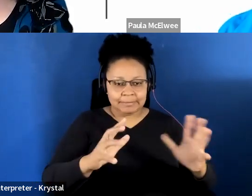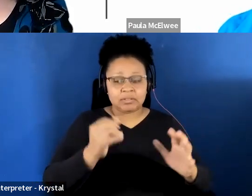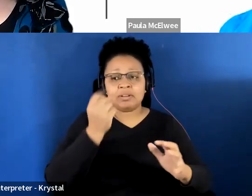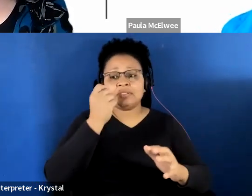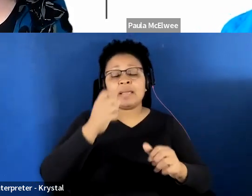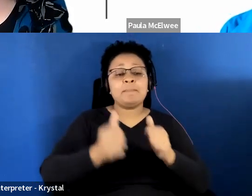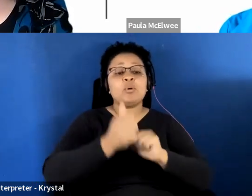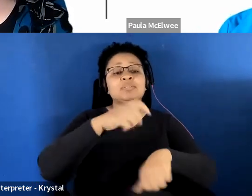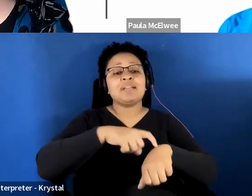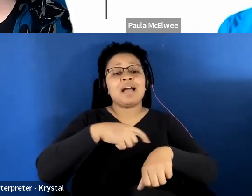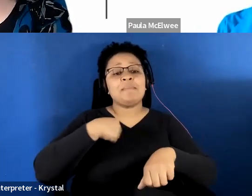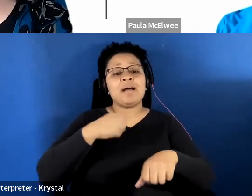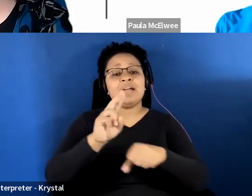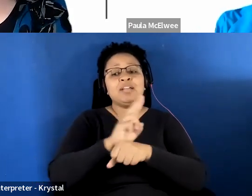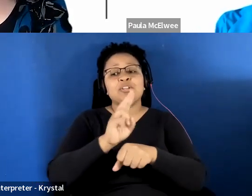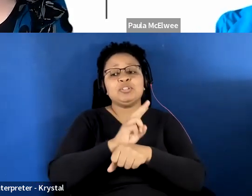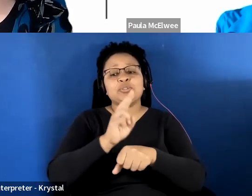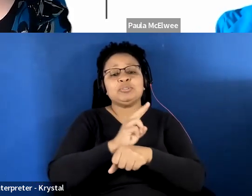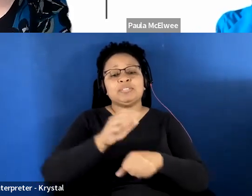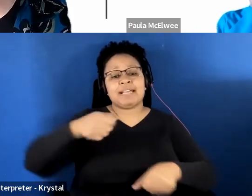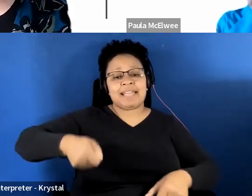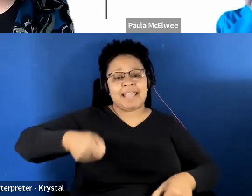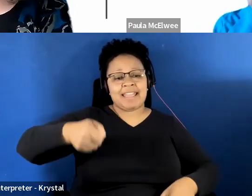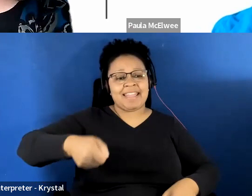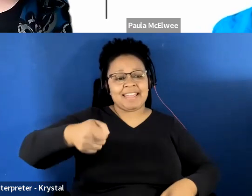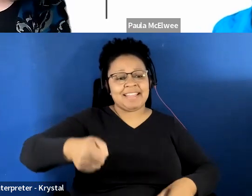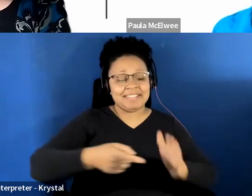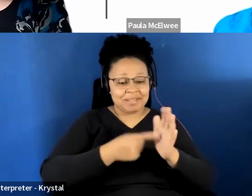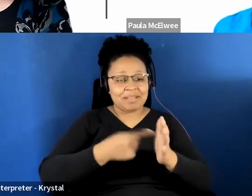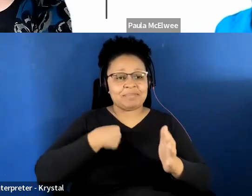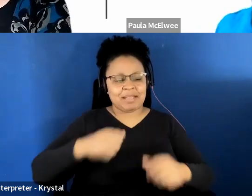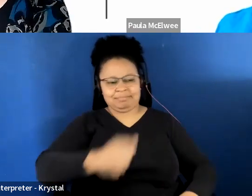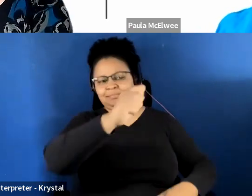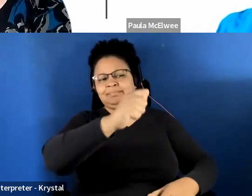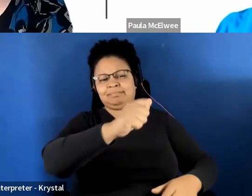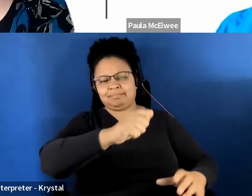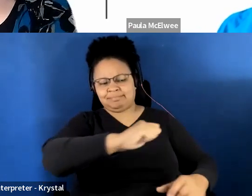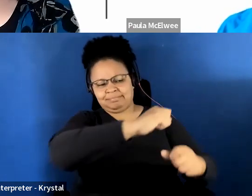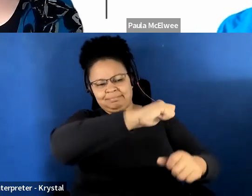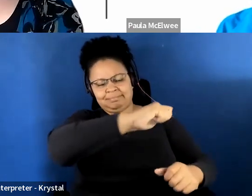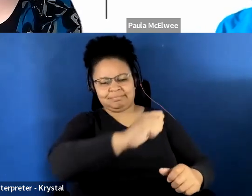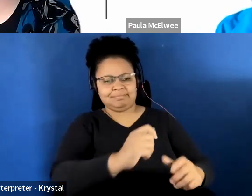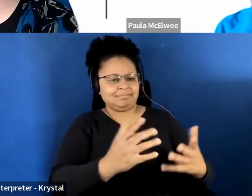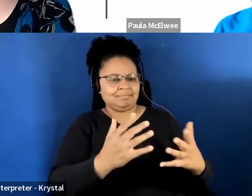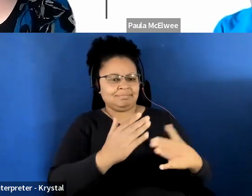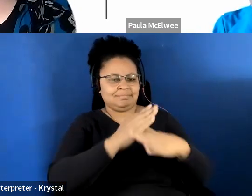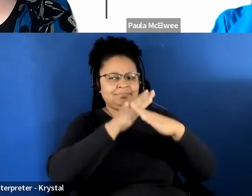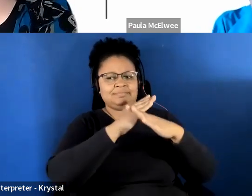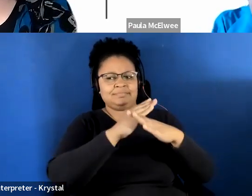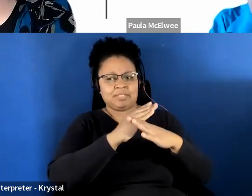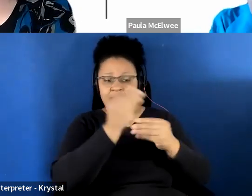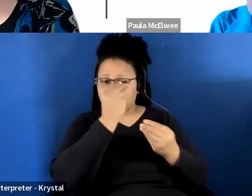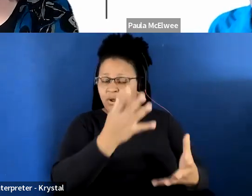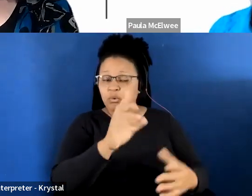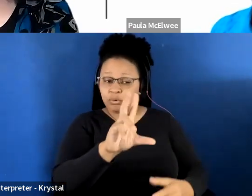most of the time, and I've put my cane up between me and the other person, you know, just to say,